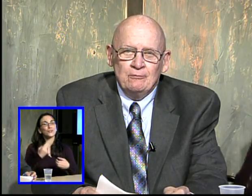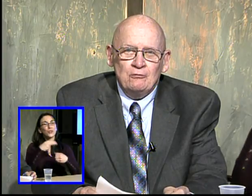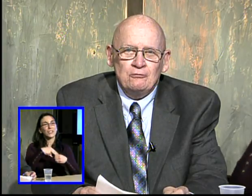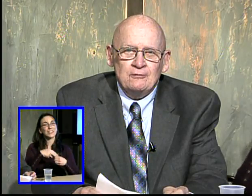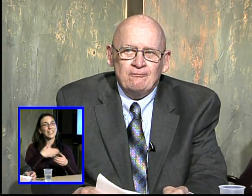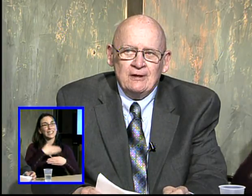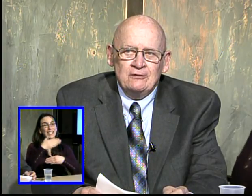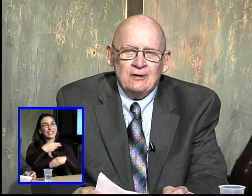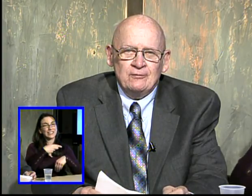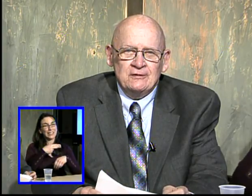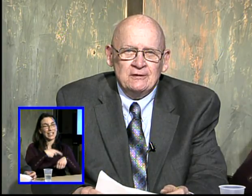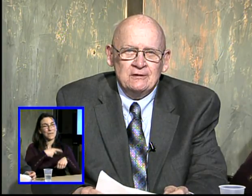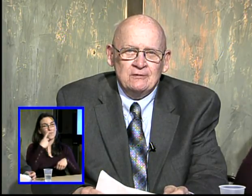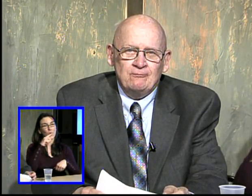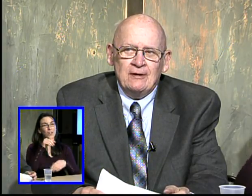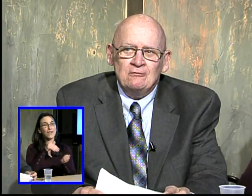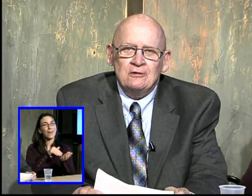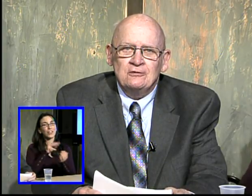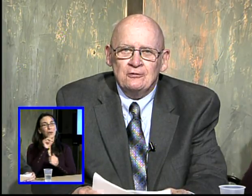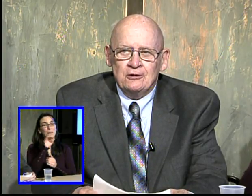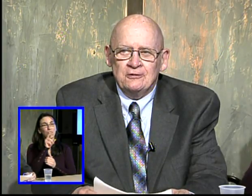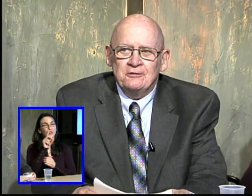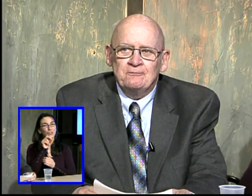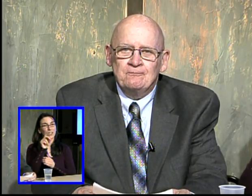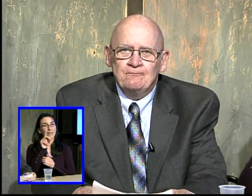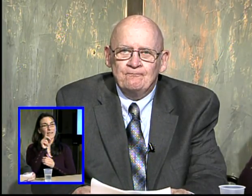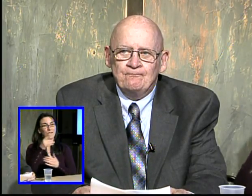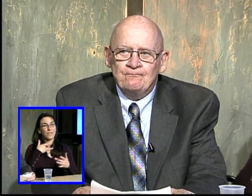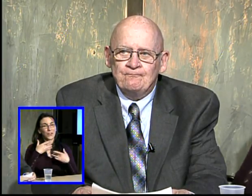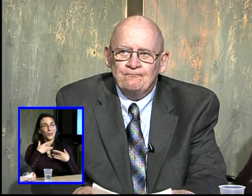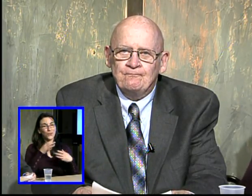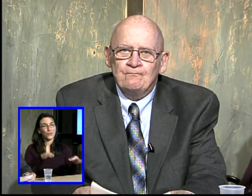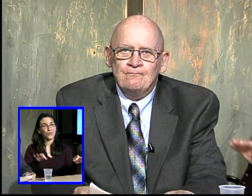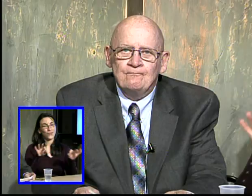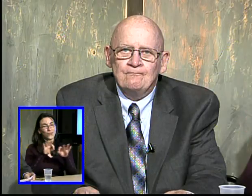for Dr. Mildred Jefferson's vital concerns.